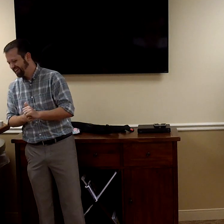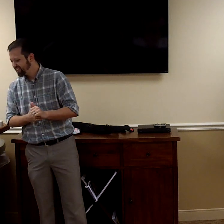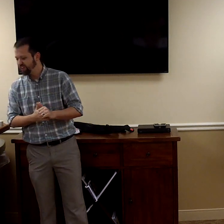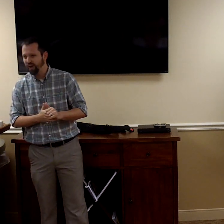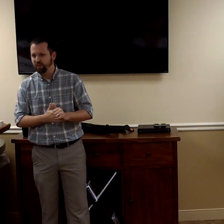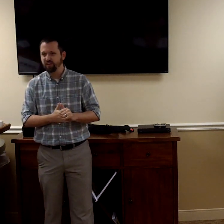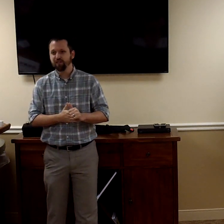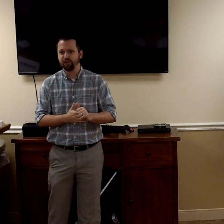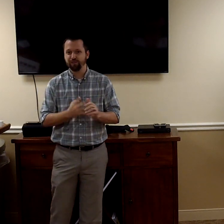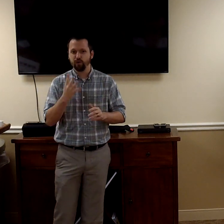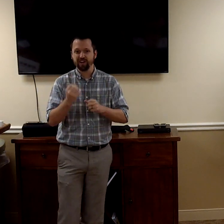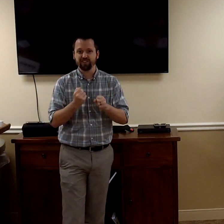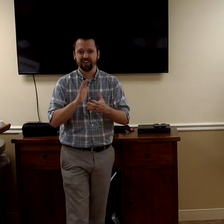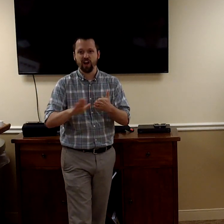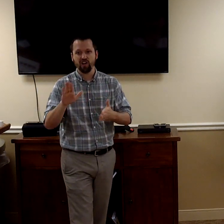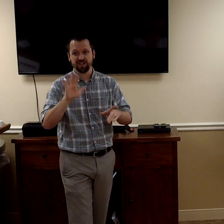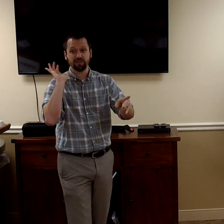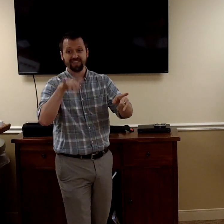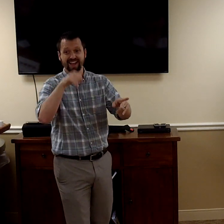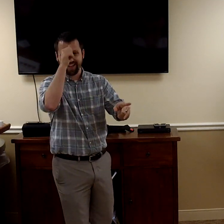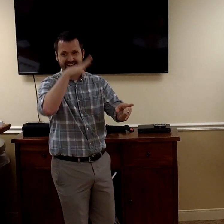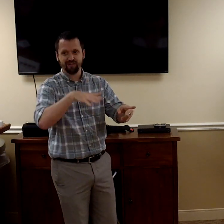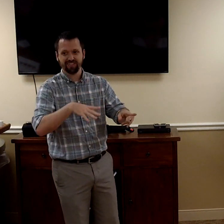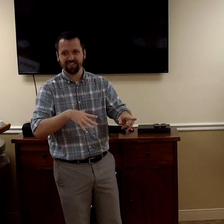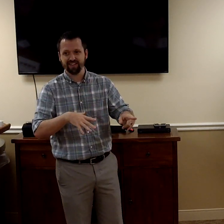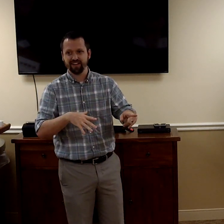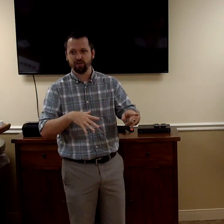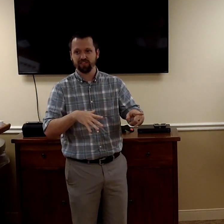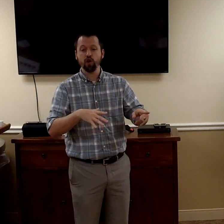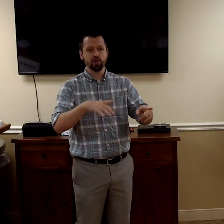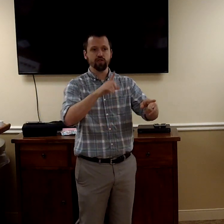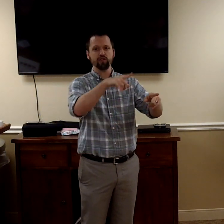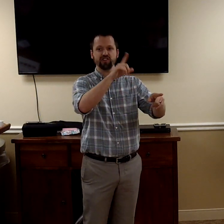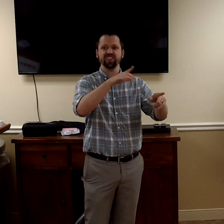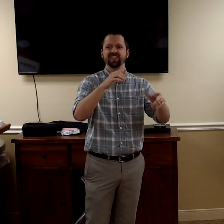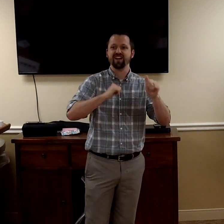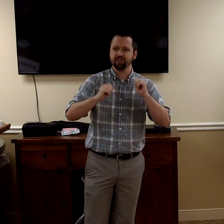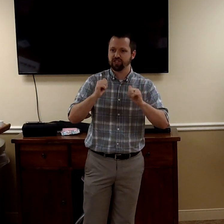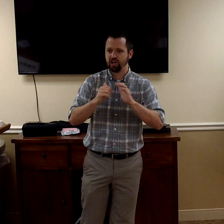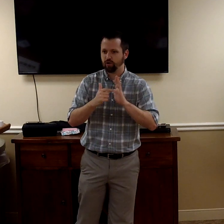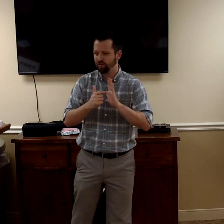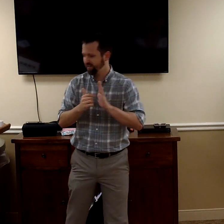So that was for 4 years in college. I was that guy. I was the oh, you're the one who did the talent show.